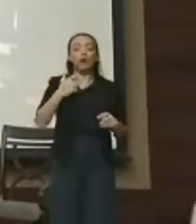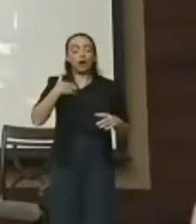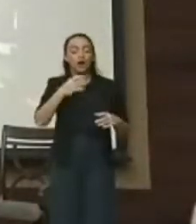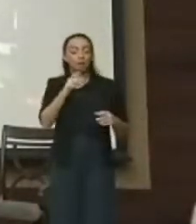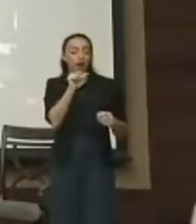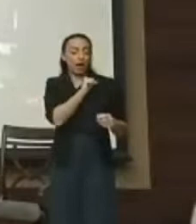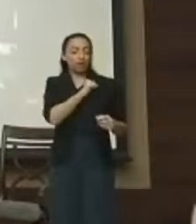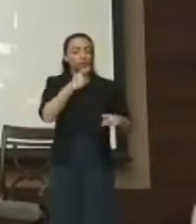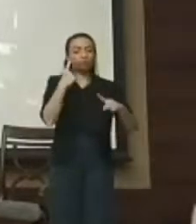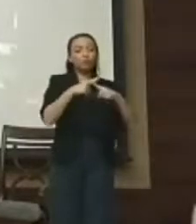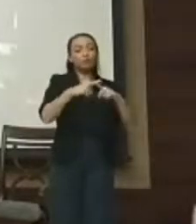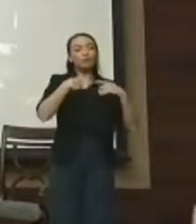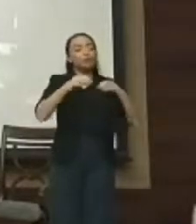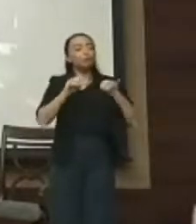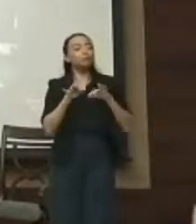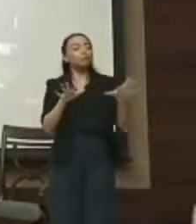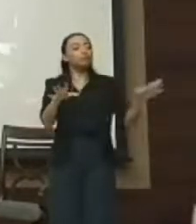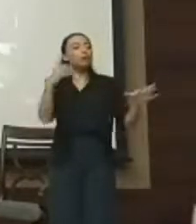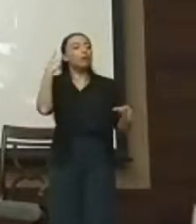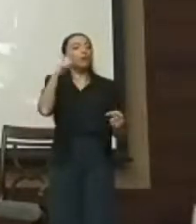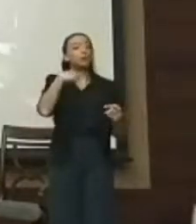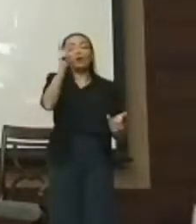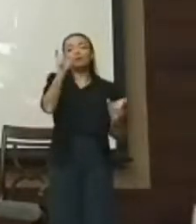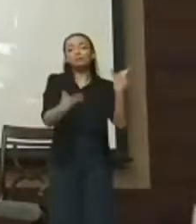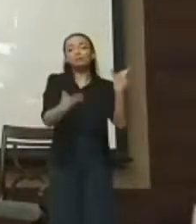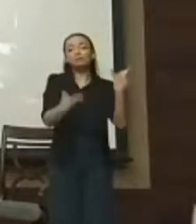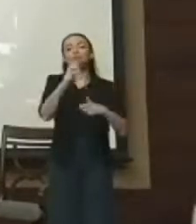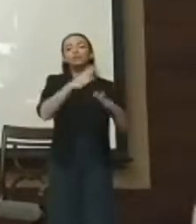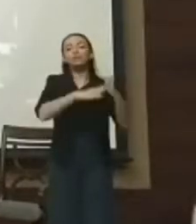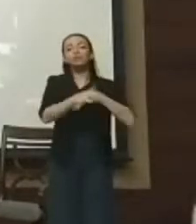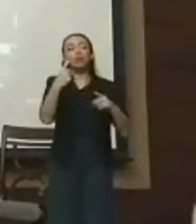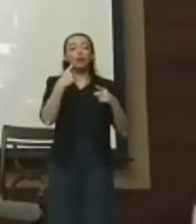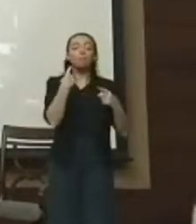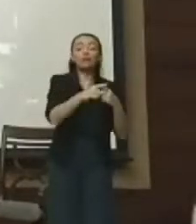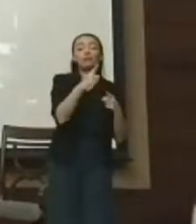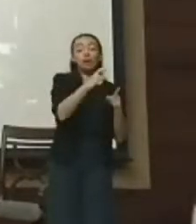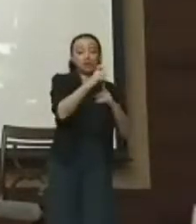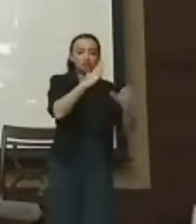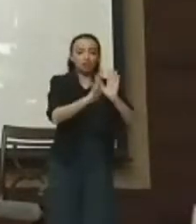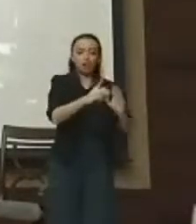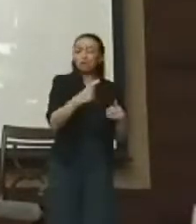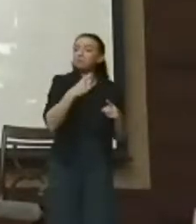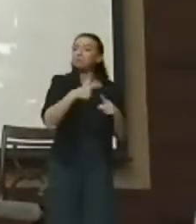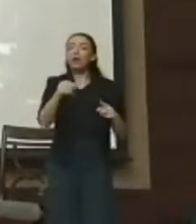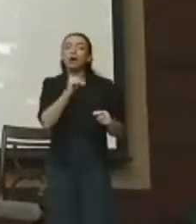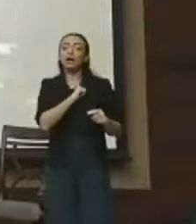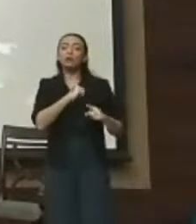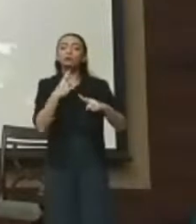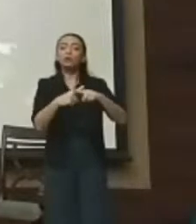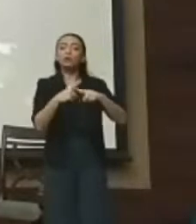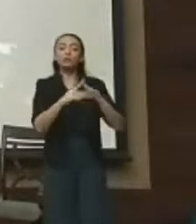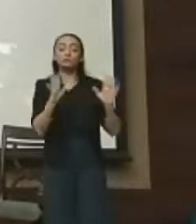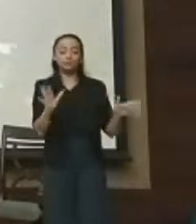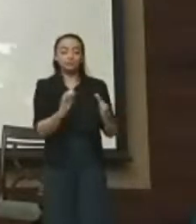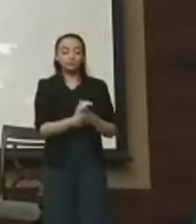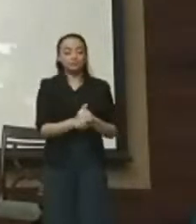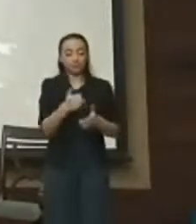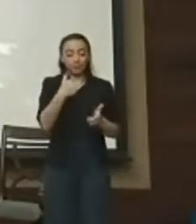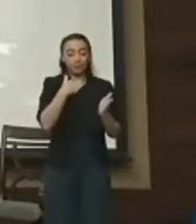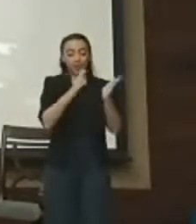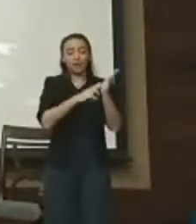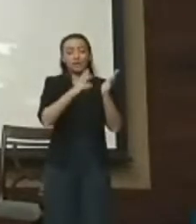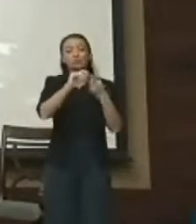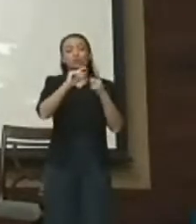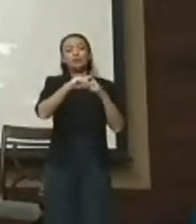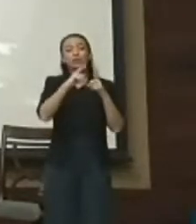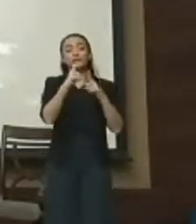positive attitude that the people with disability have in spite of their disability. We at NCPDP on